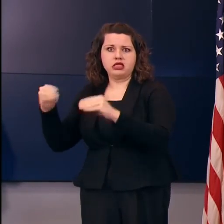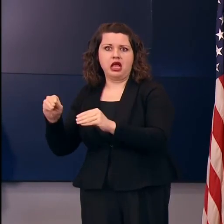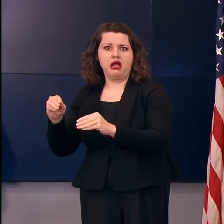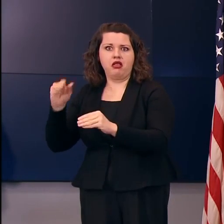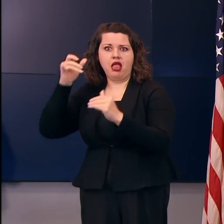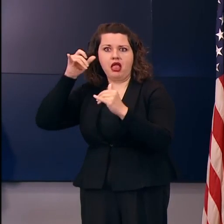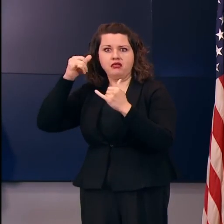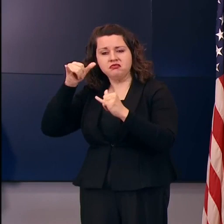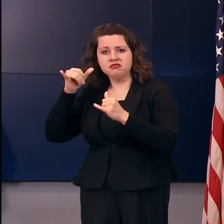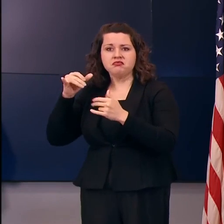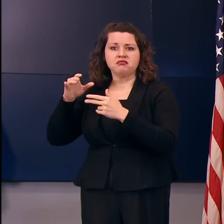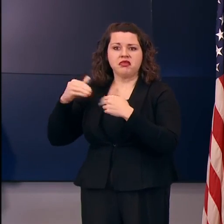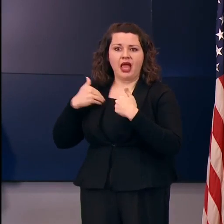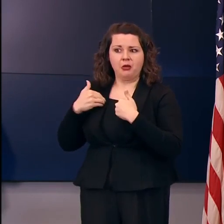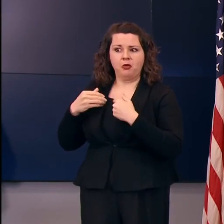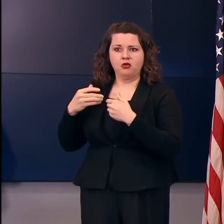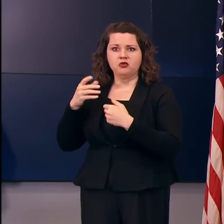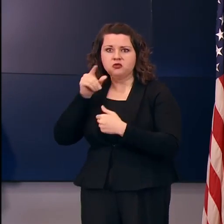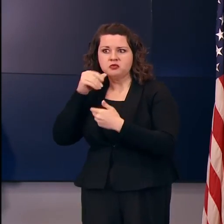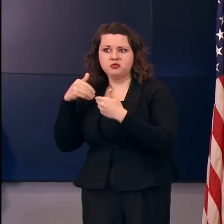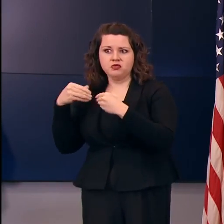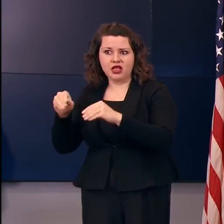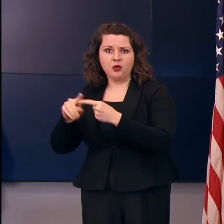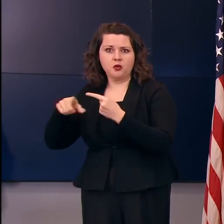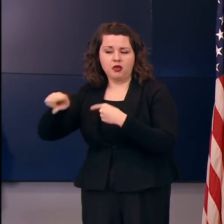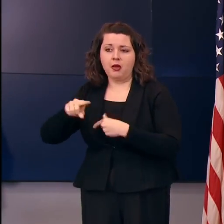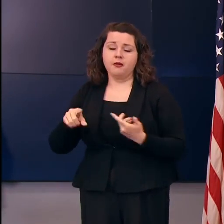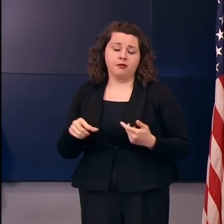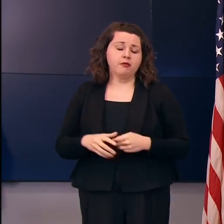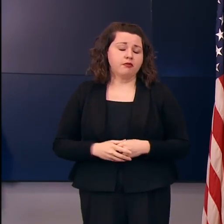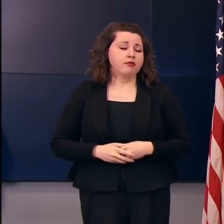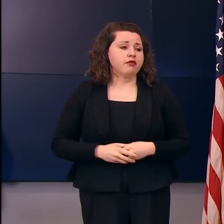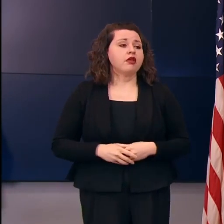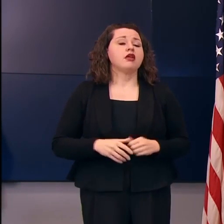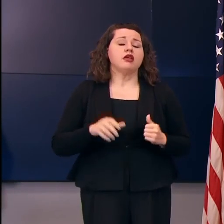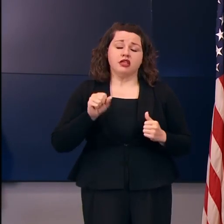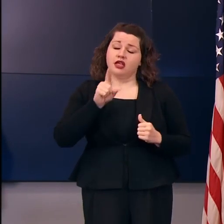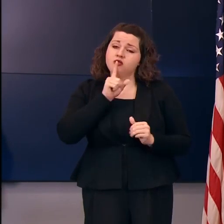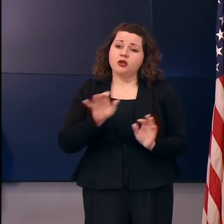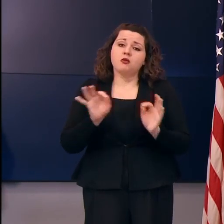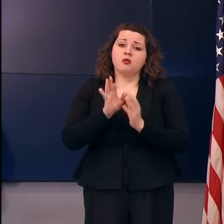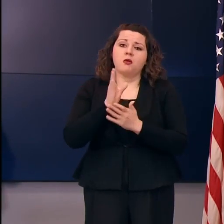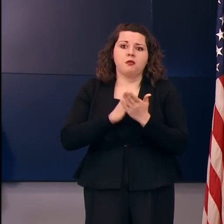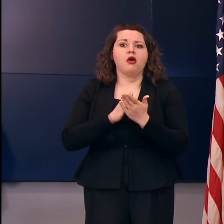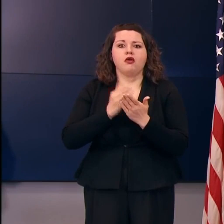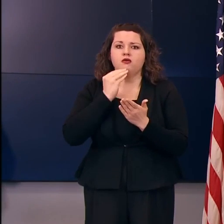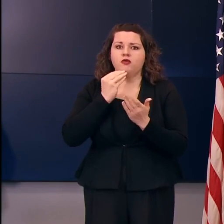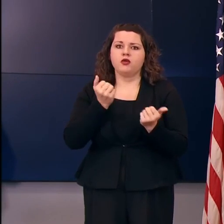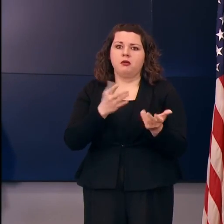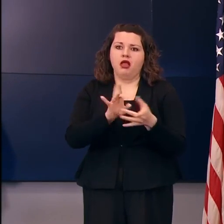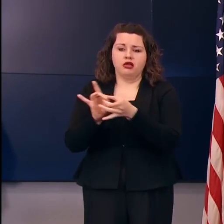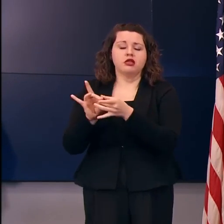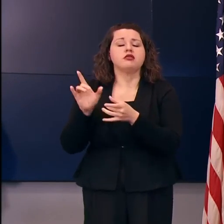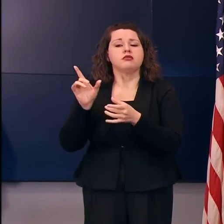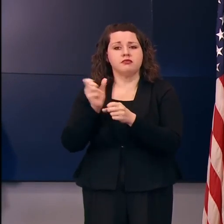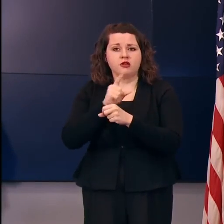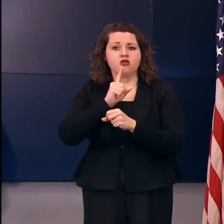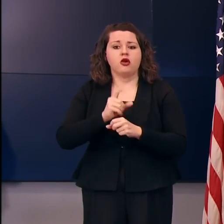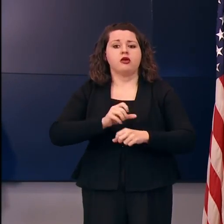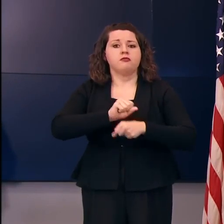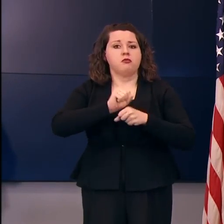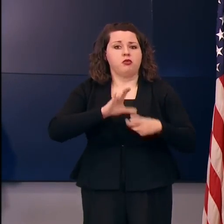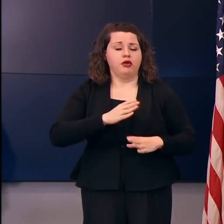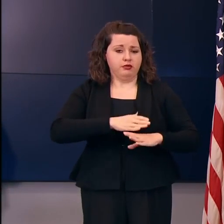it's incredibly important because that is a part of the food supply chain. And so we have to make sure that we're not only protecting employees, but we're doing